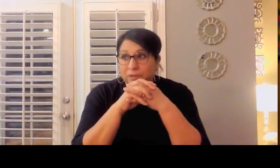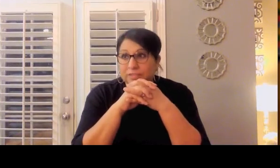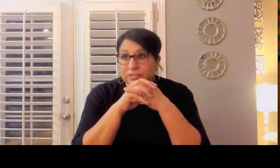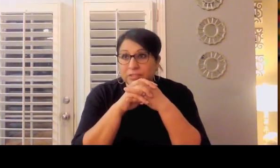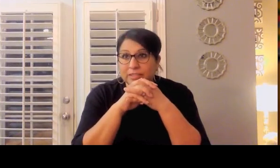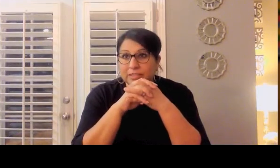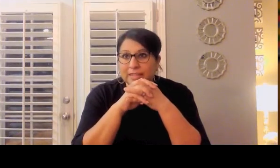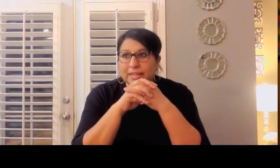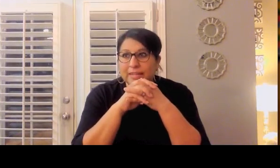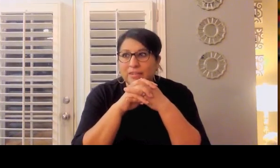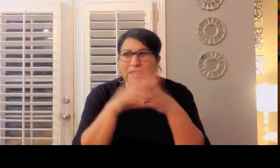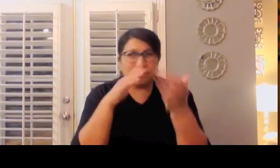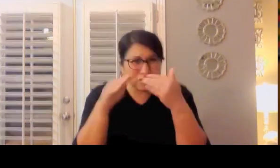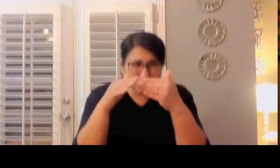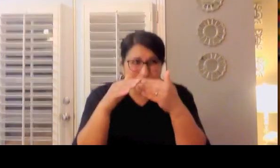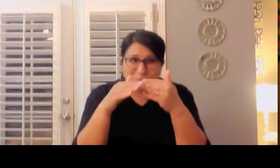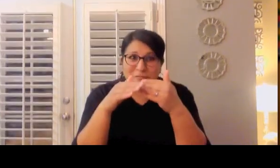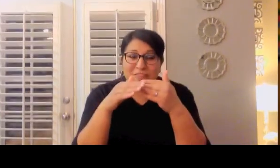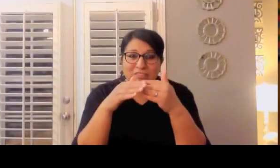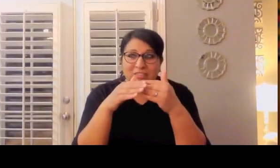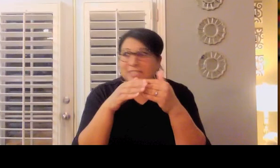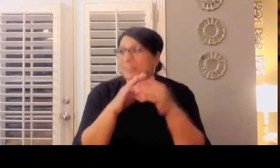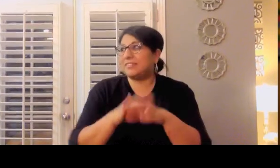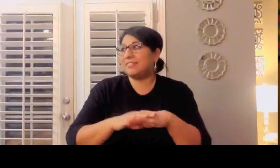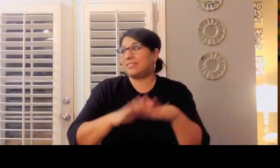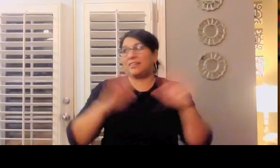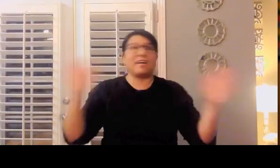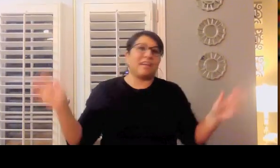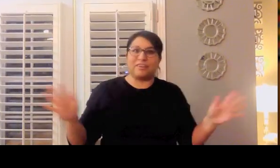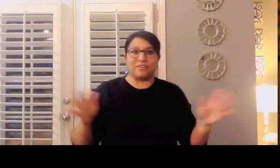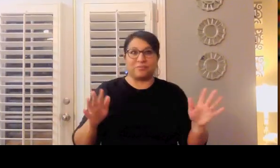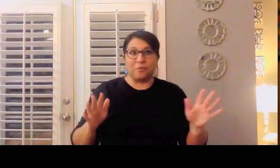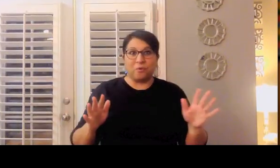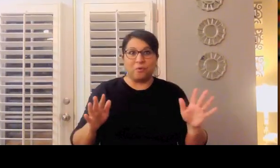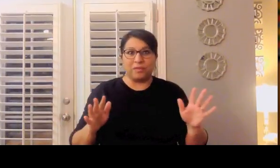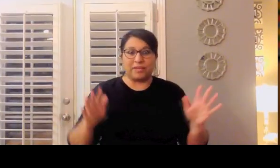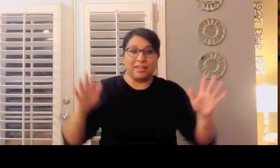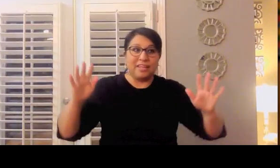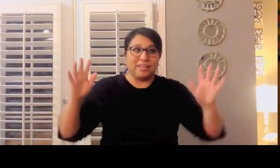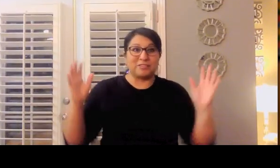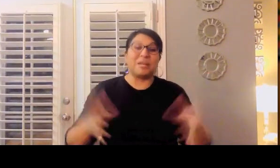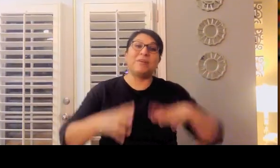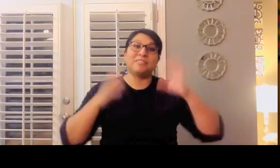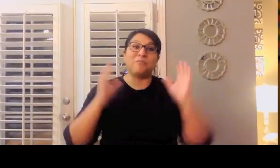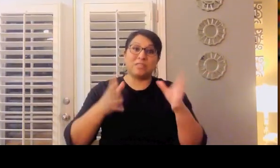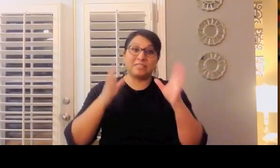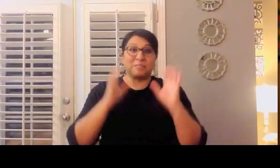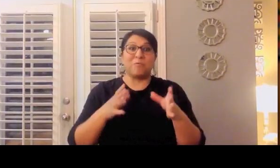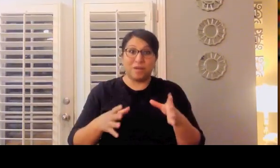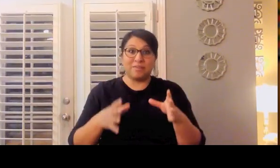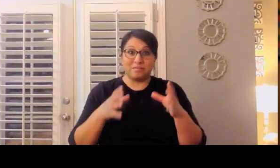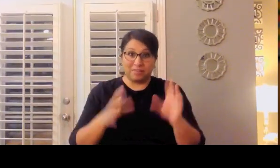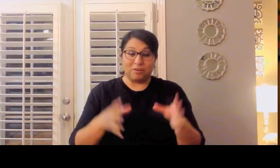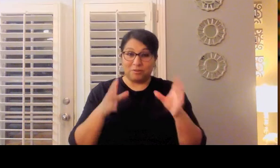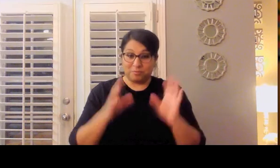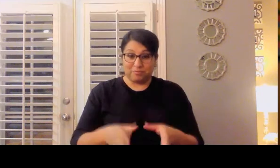as far as cookies, and you know, I used to do different flavor cookies, but it just got out of control. And you know, so now I just focus on my